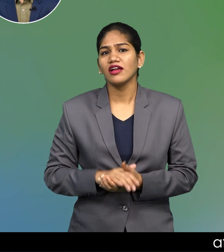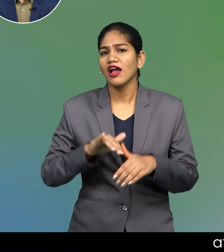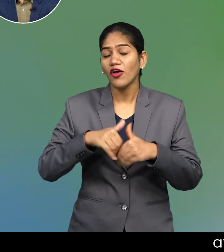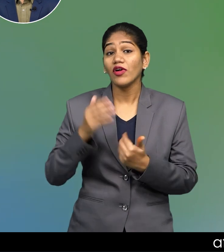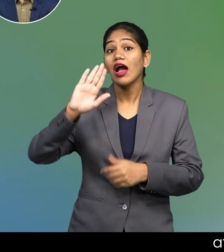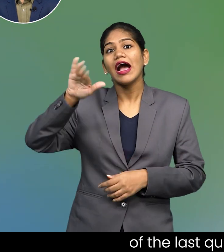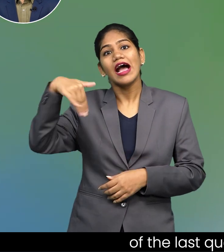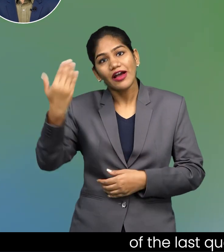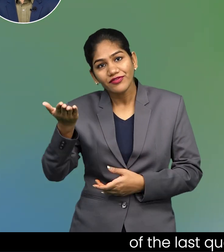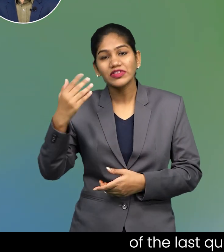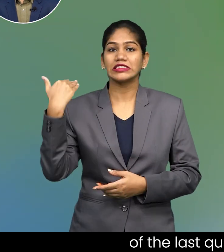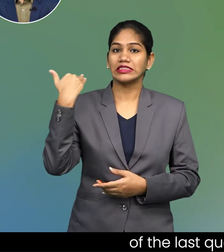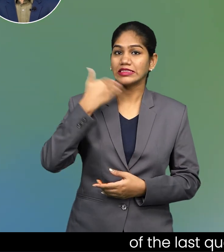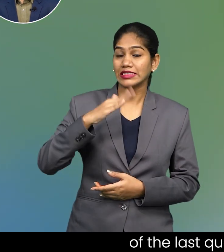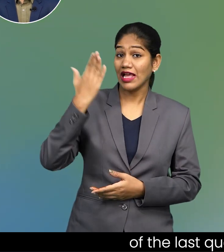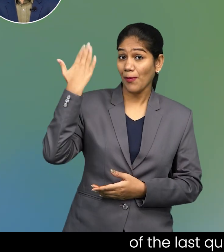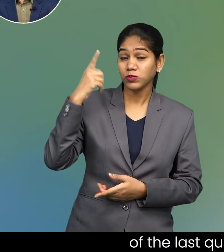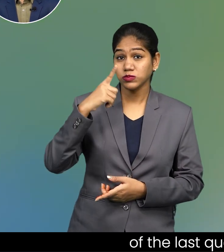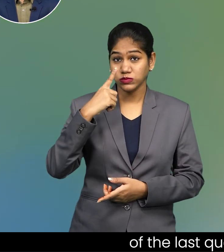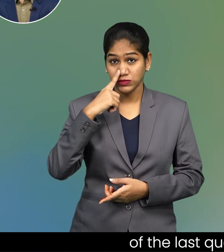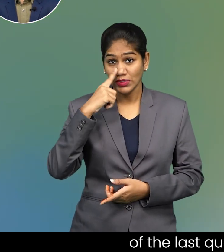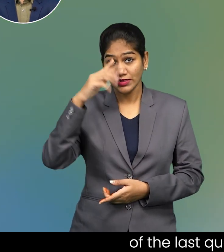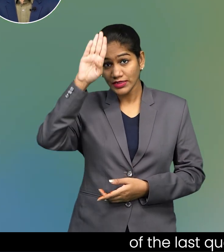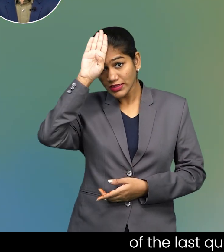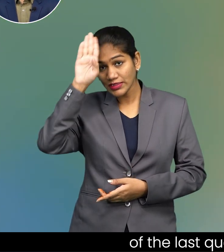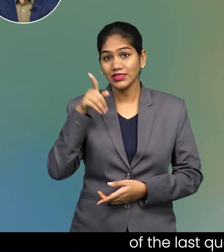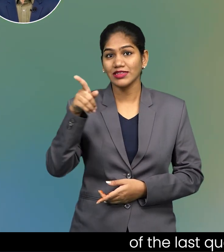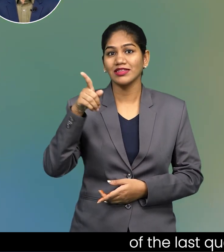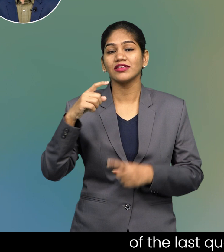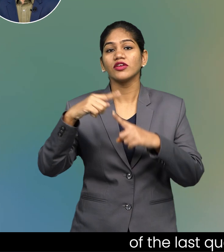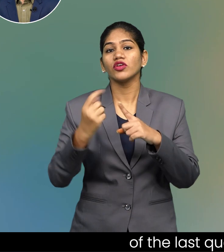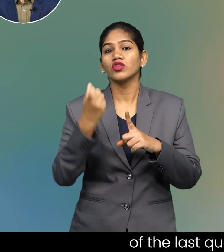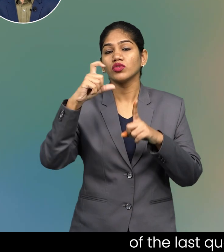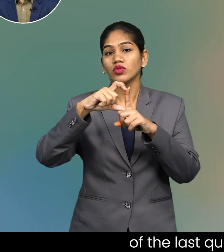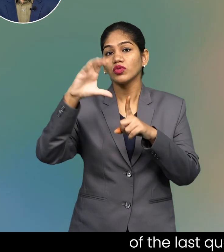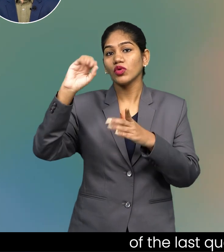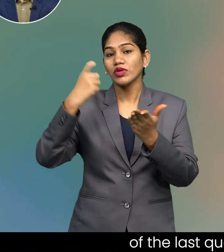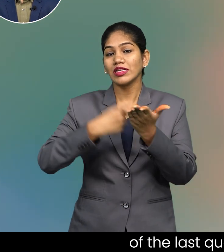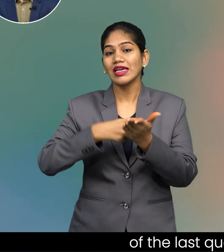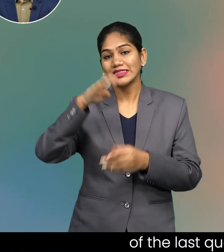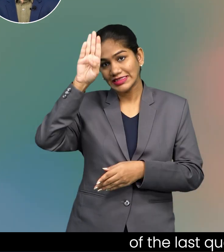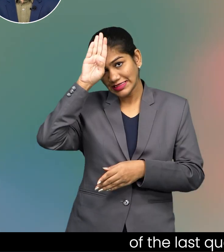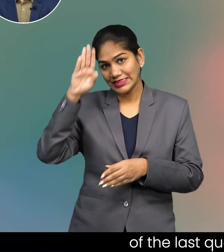after the death of the last queen of the Tudor dynasty.